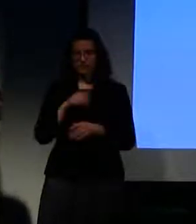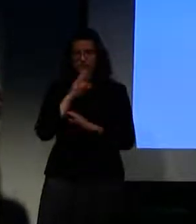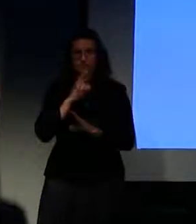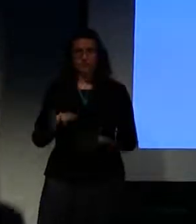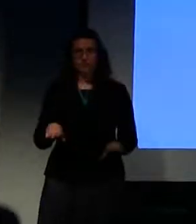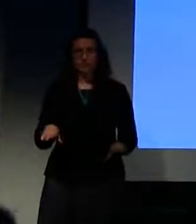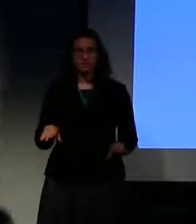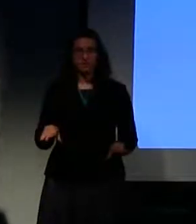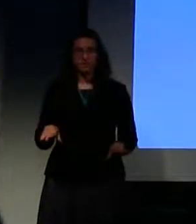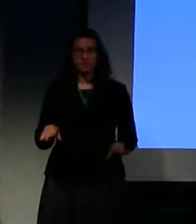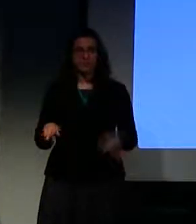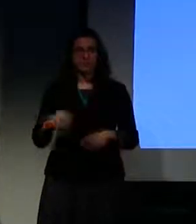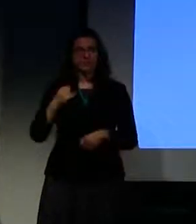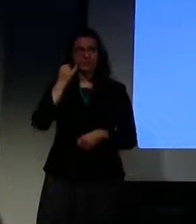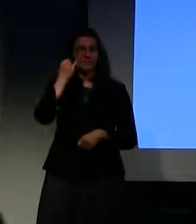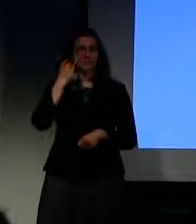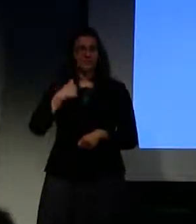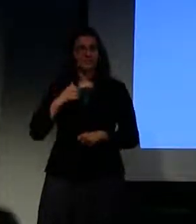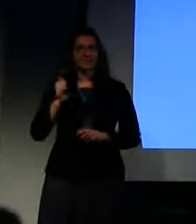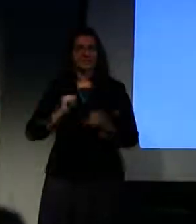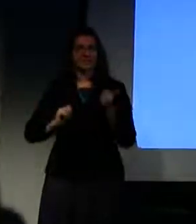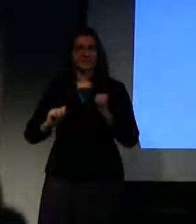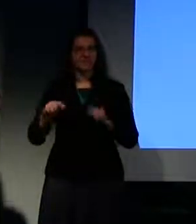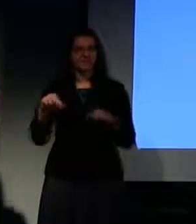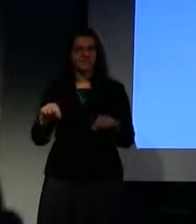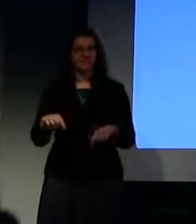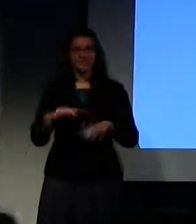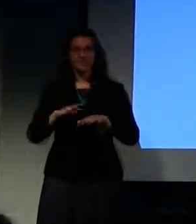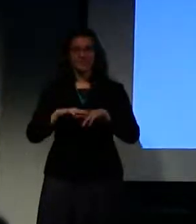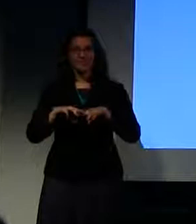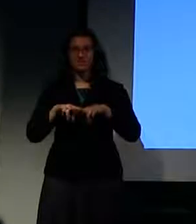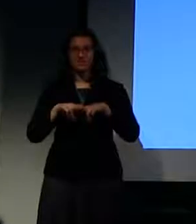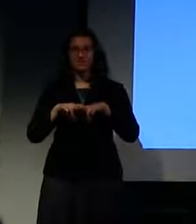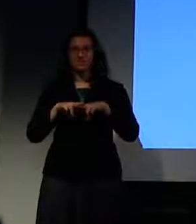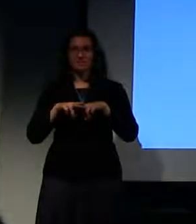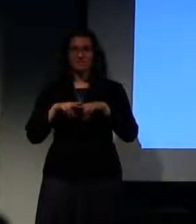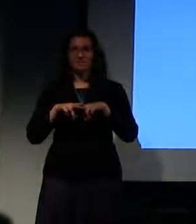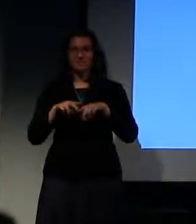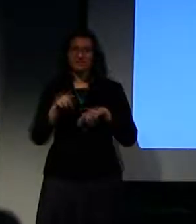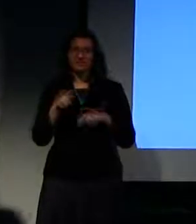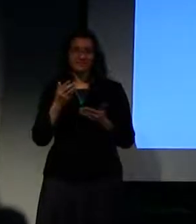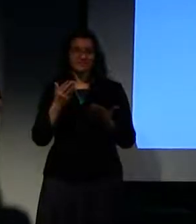If I performed this on the train, you might not have for meaning in it.